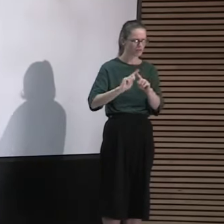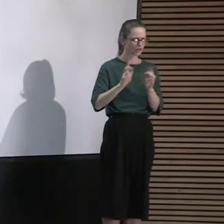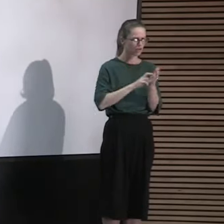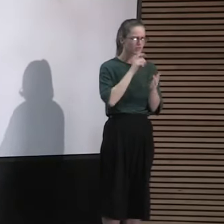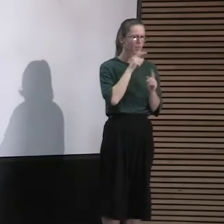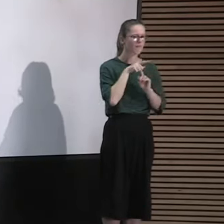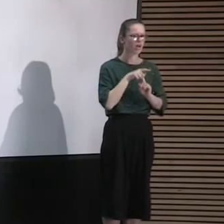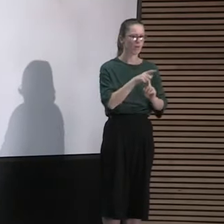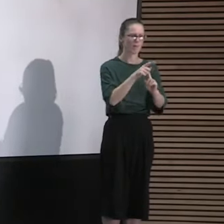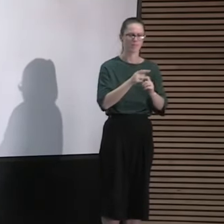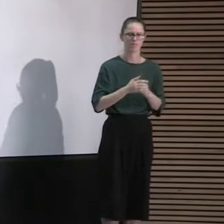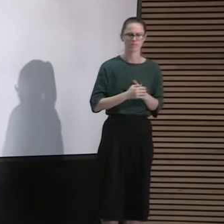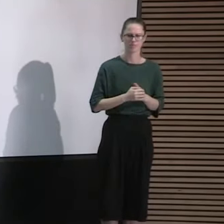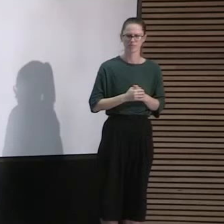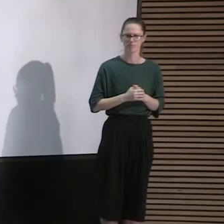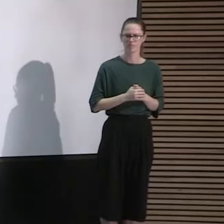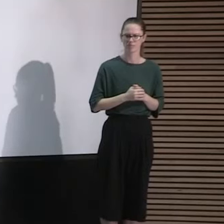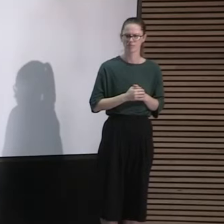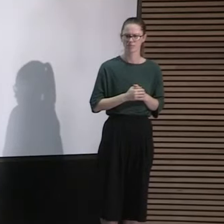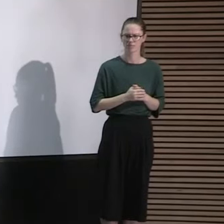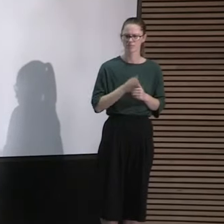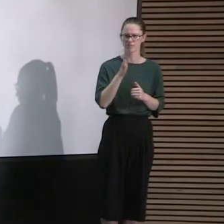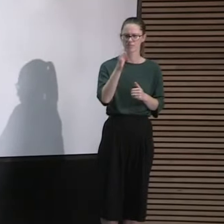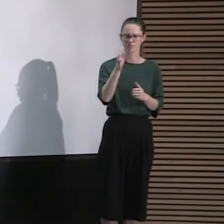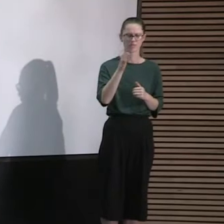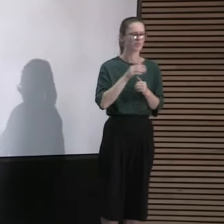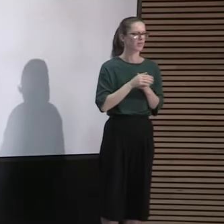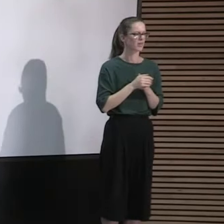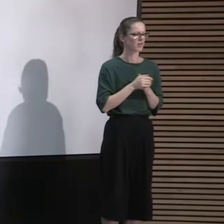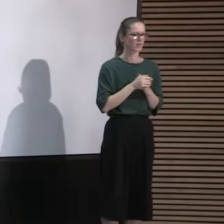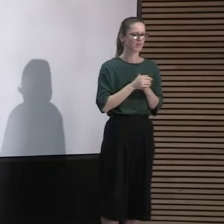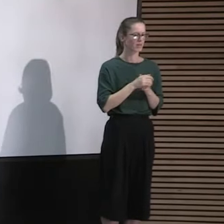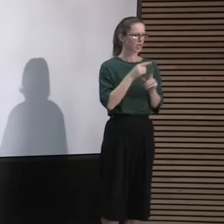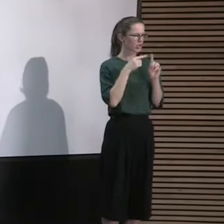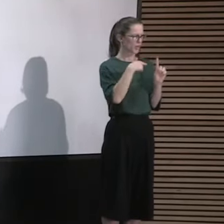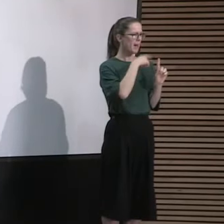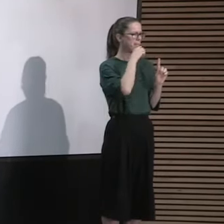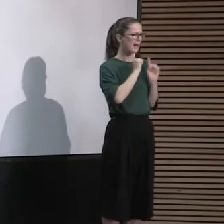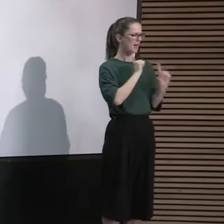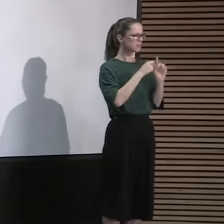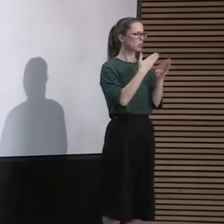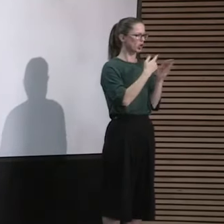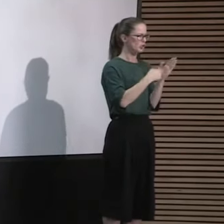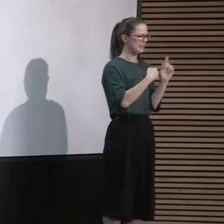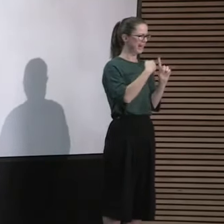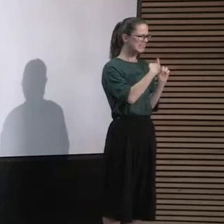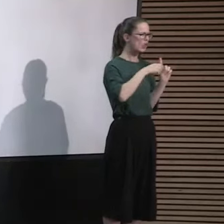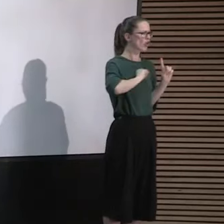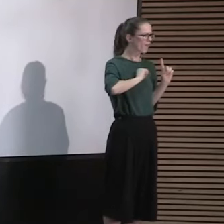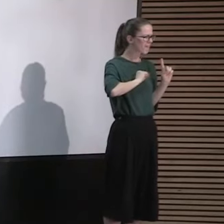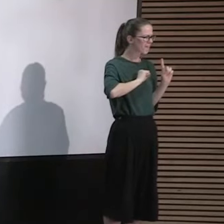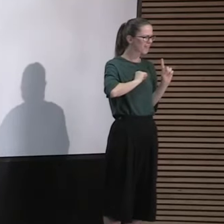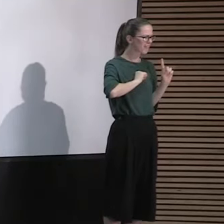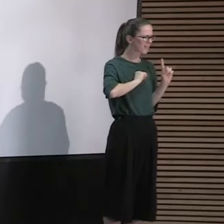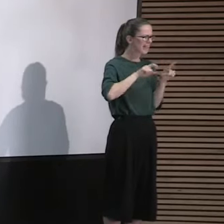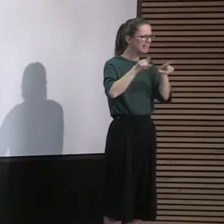and verify that for you. Follow up on Justin's question. If he shows up to work on a Tuesday and he has cough, it's the